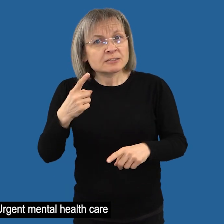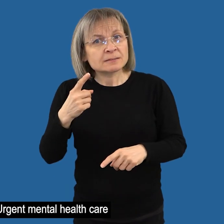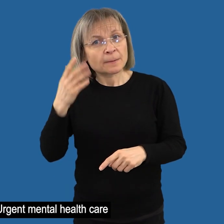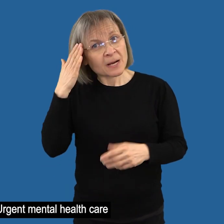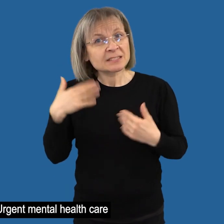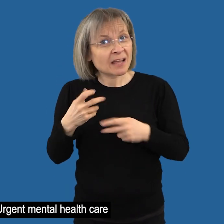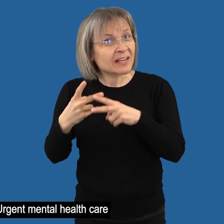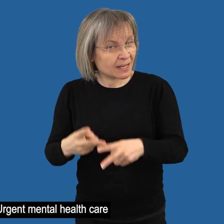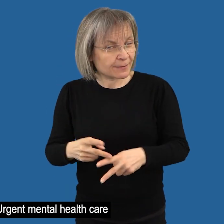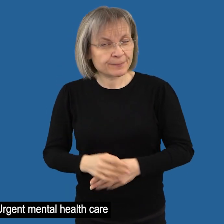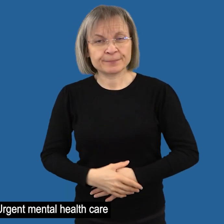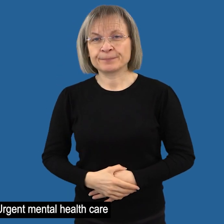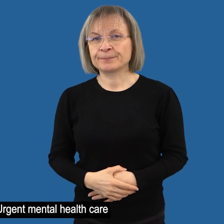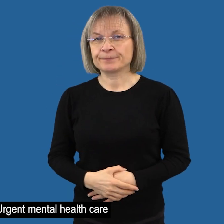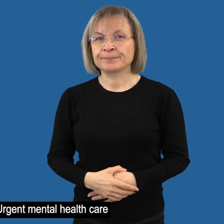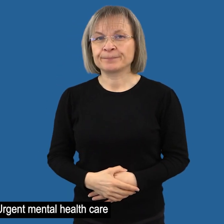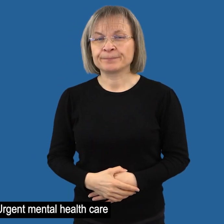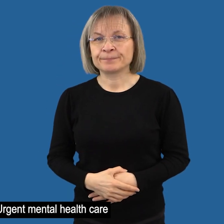Urgent mental health care.